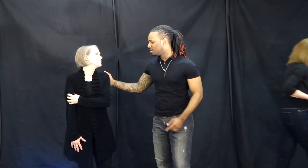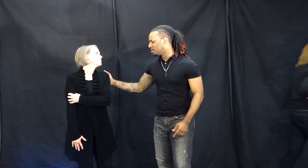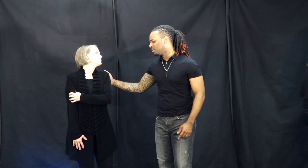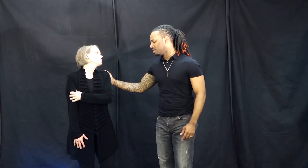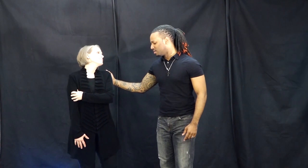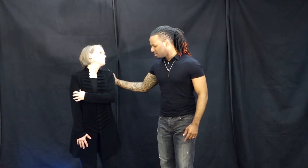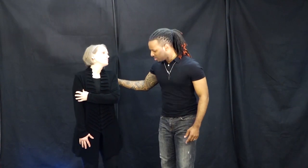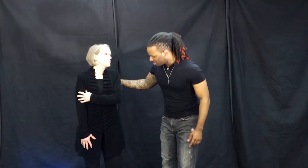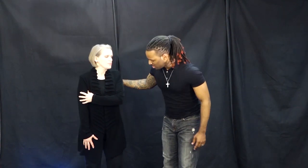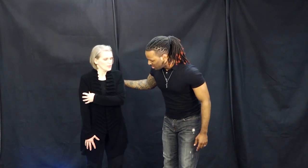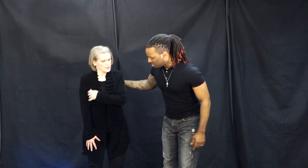Pa,